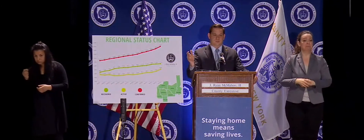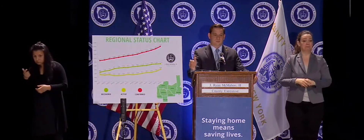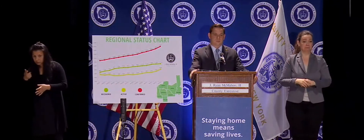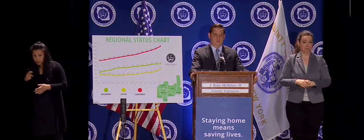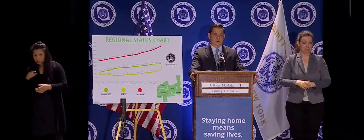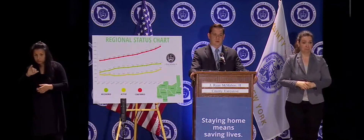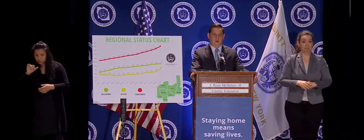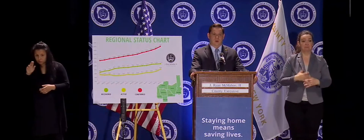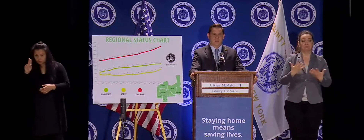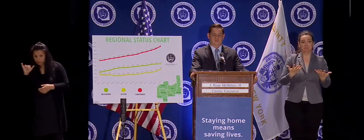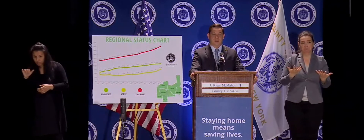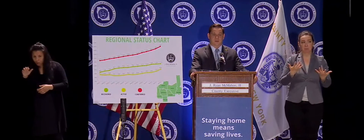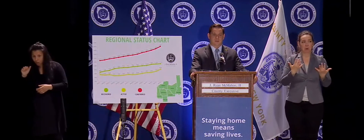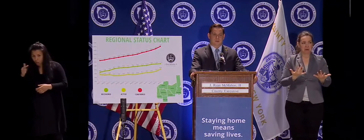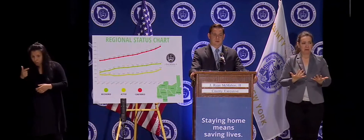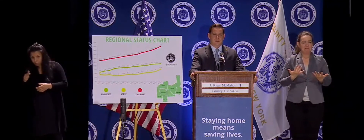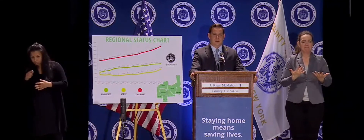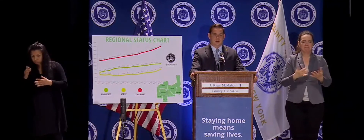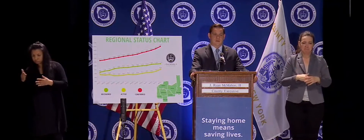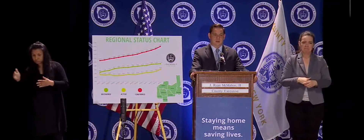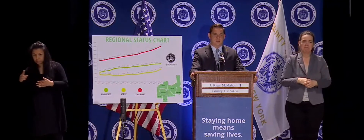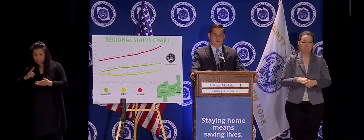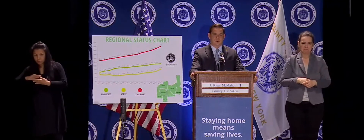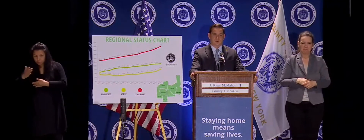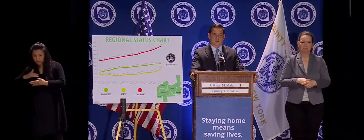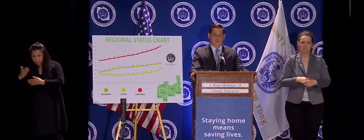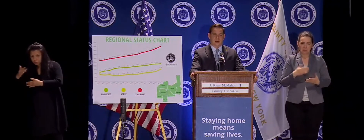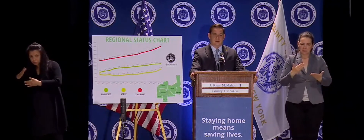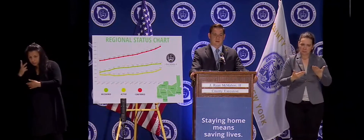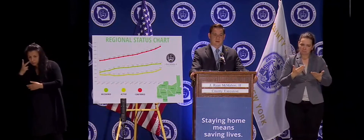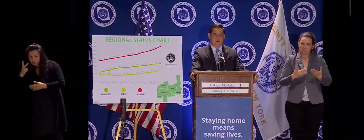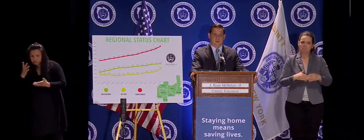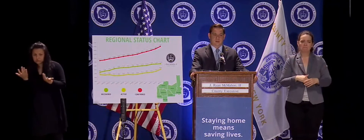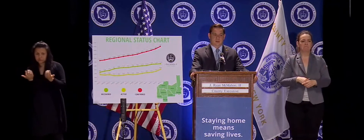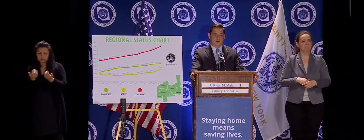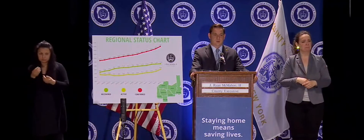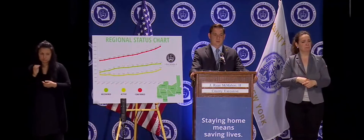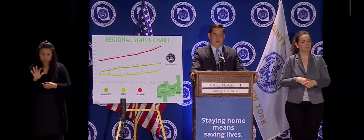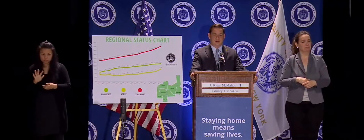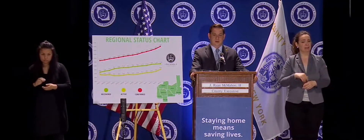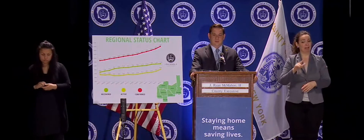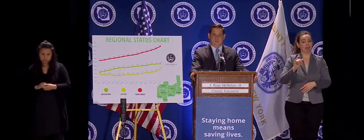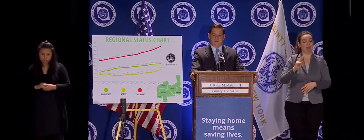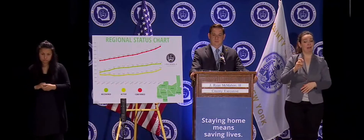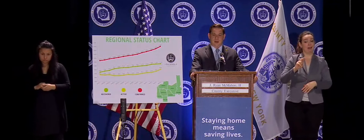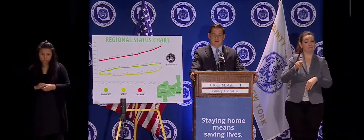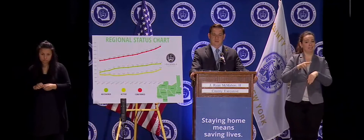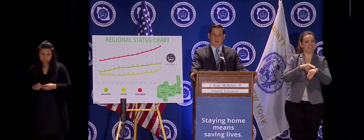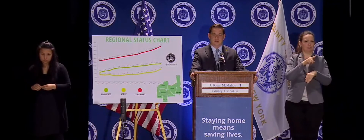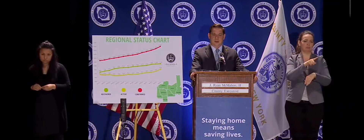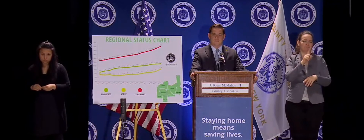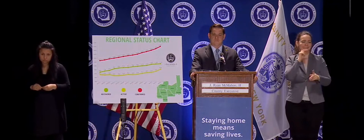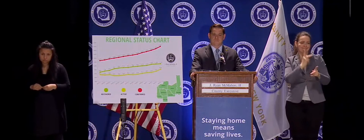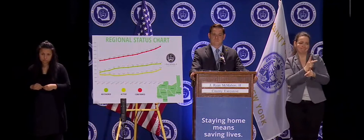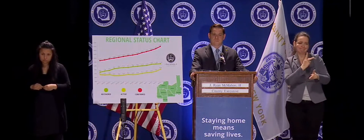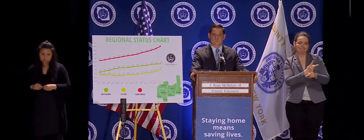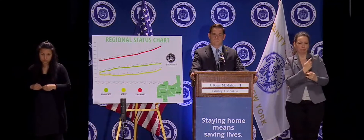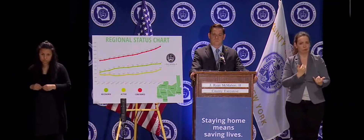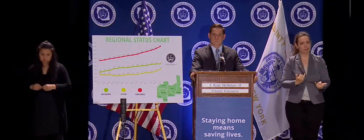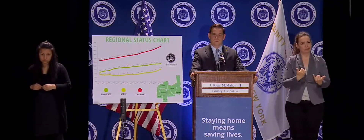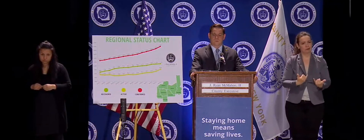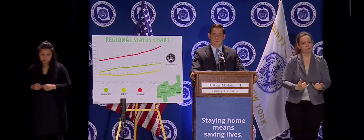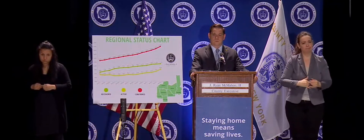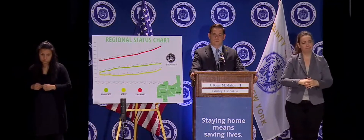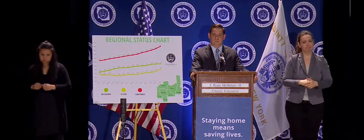to go off? Maybe. Live Nation is going to work through that. They're who we have in charge of that. I know